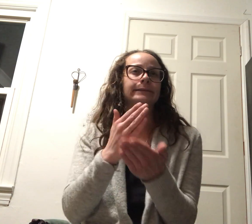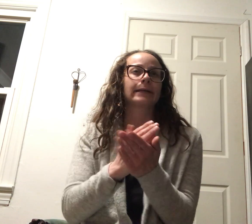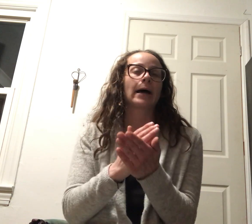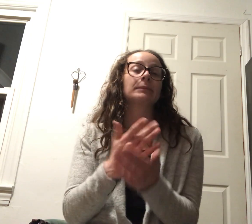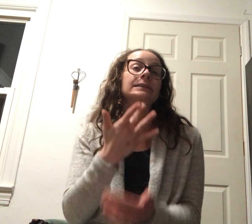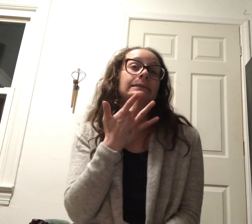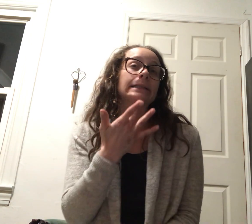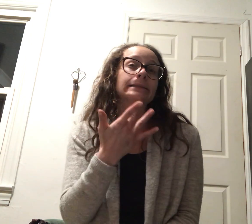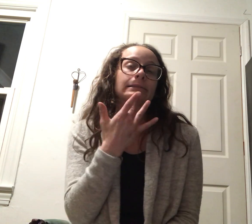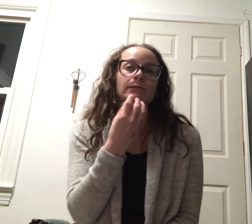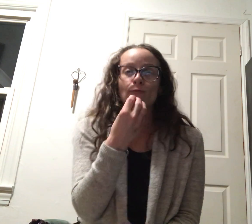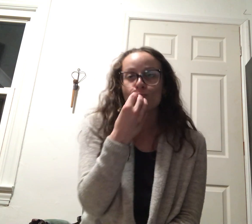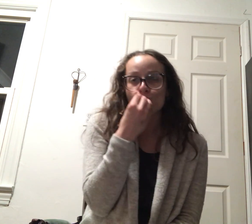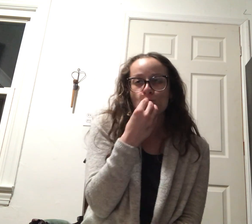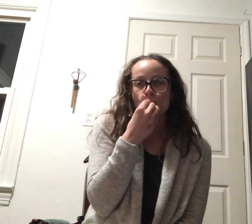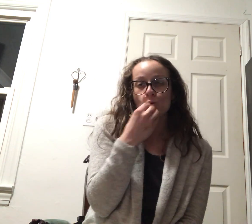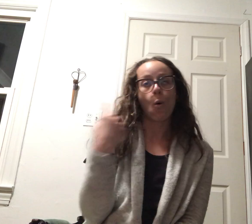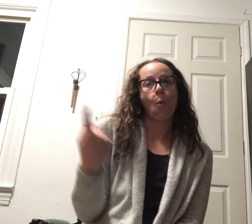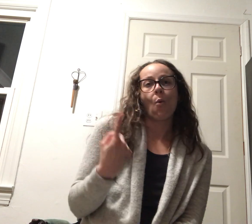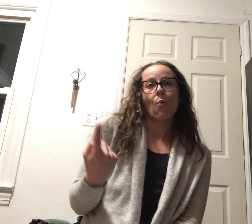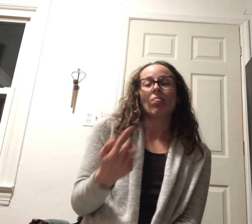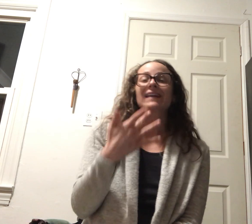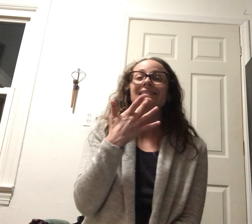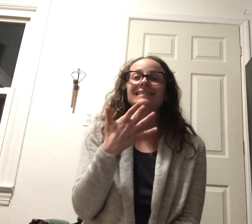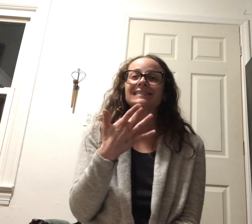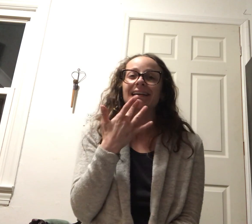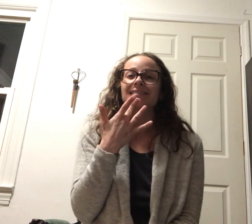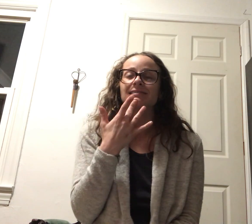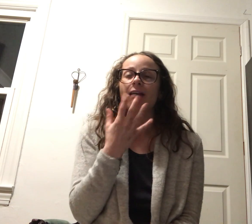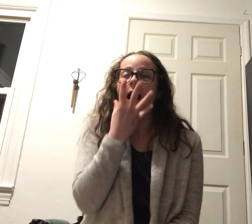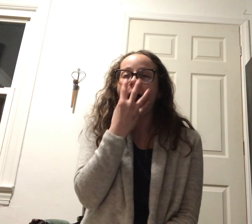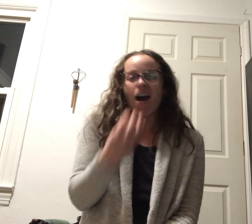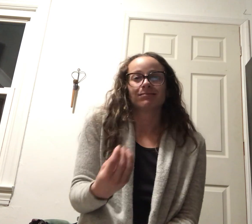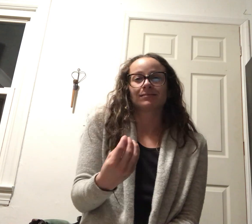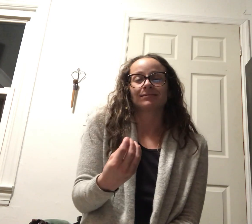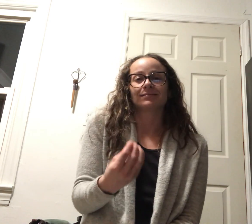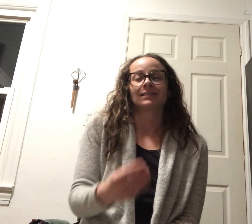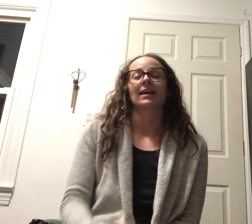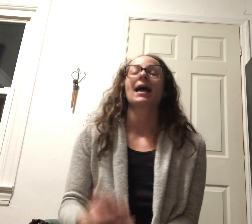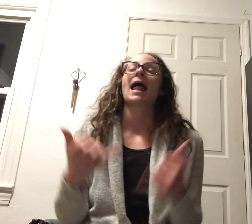So I stepped down to like the Tabasco Chipotle flavor.